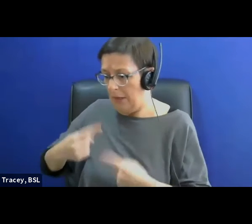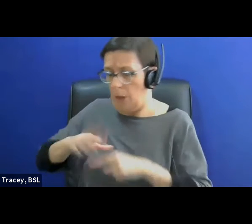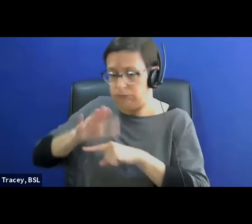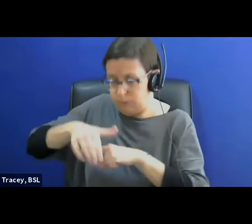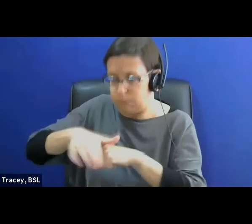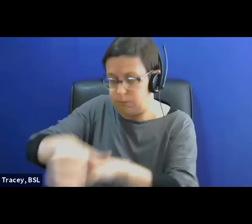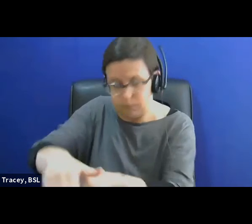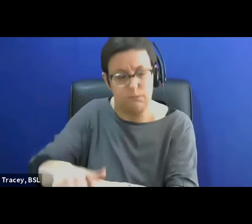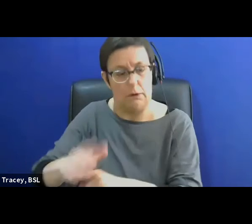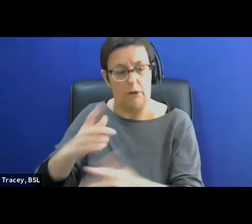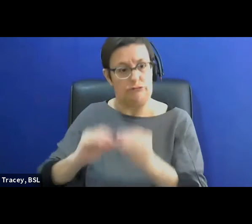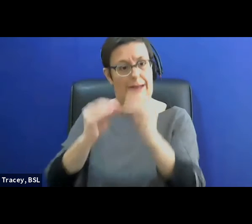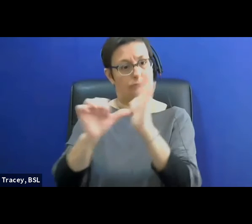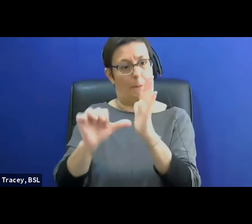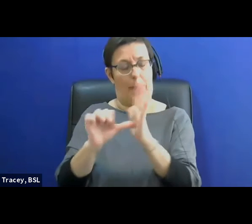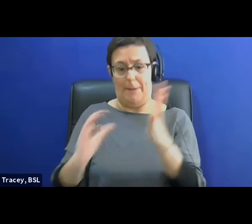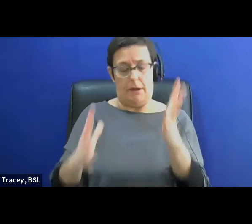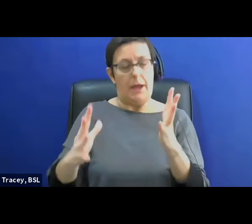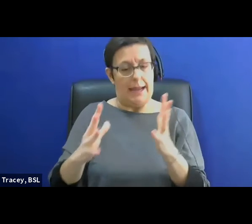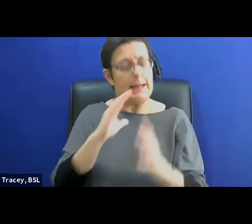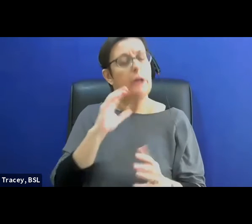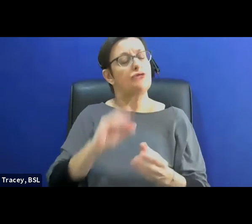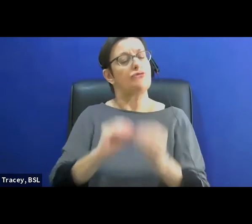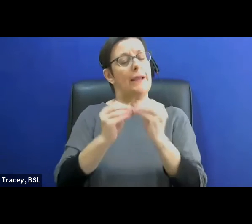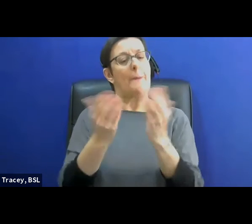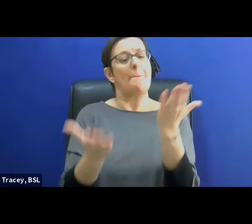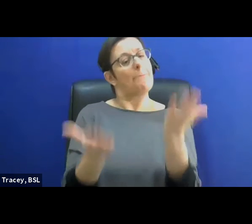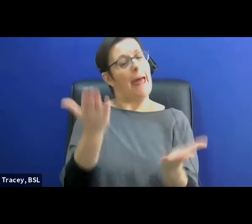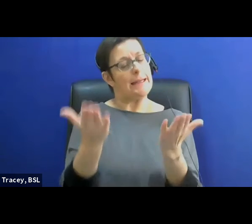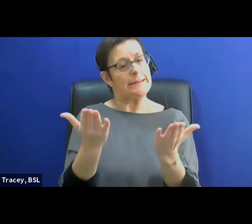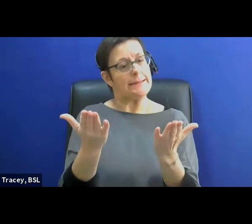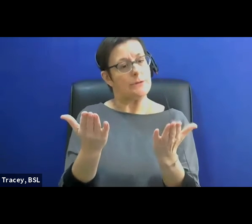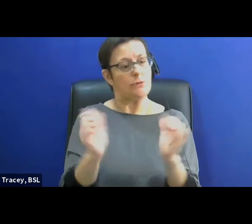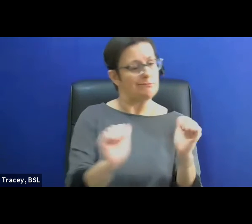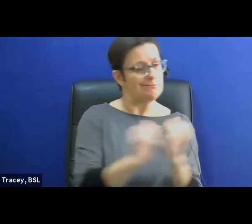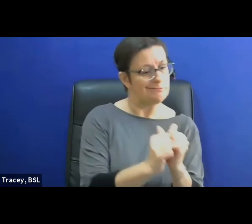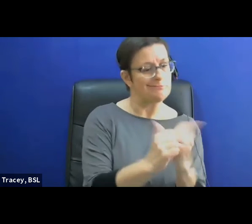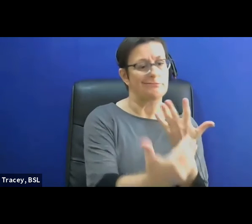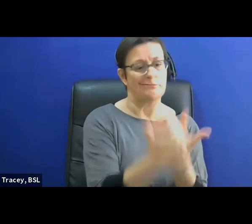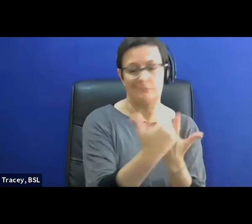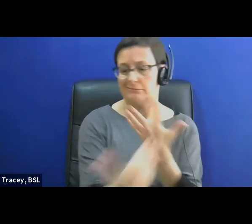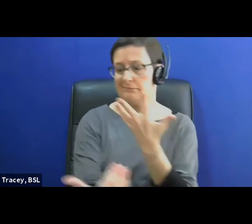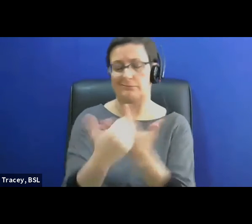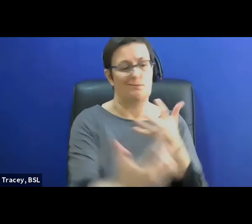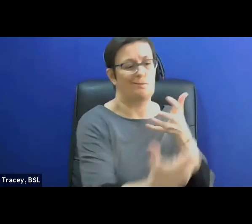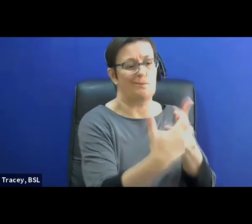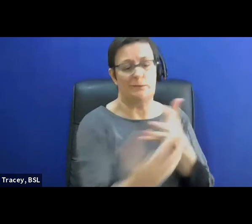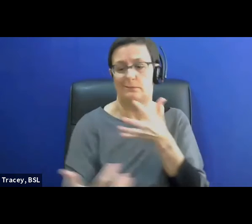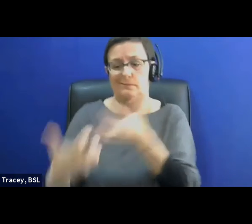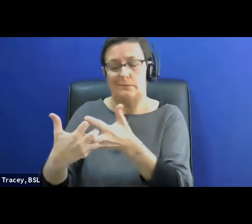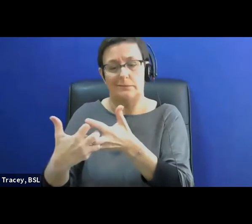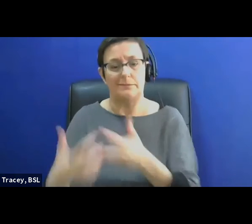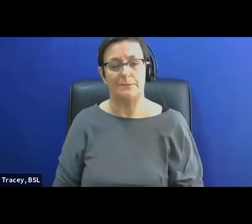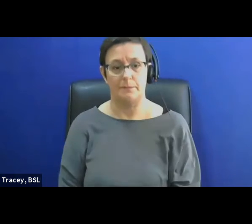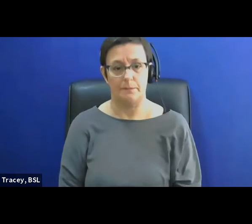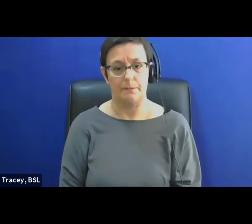One of the things that I've certainly found and continue to work with in making this actually happen are some of the advisory panels that have been set